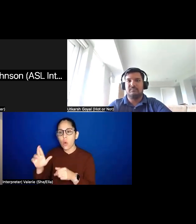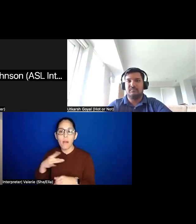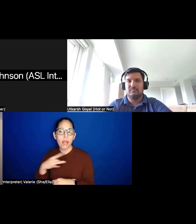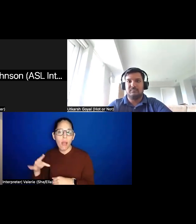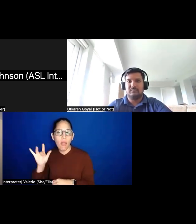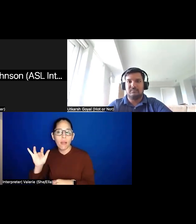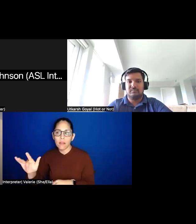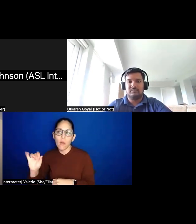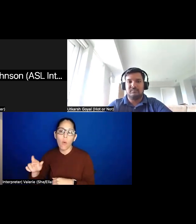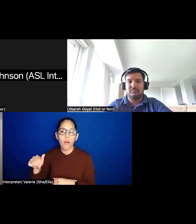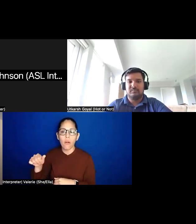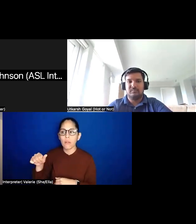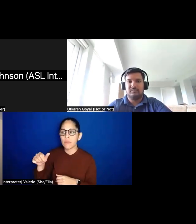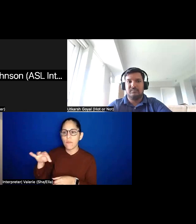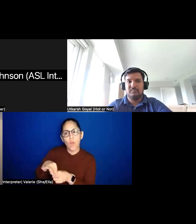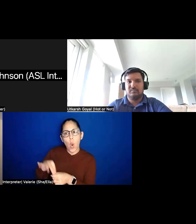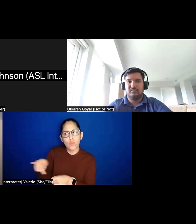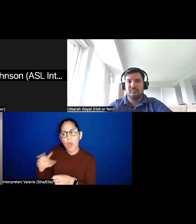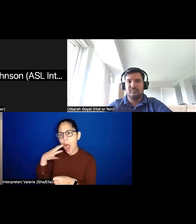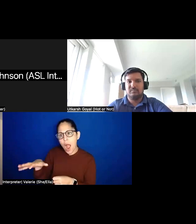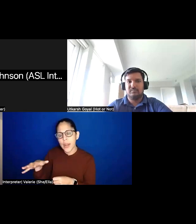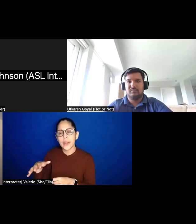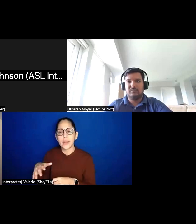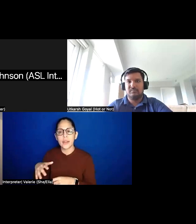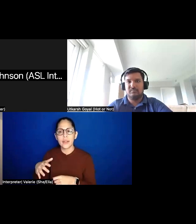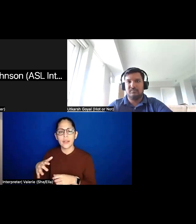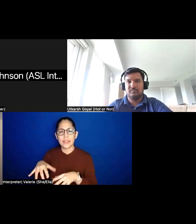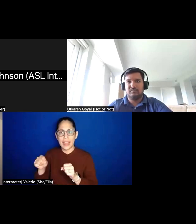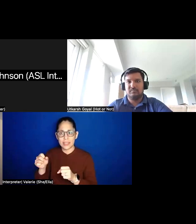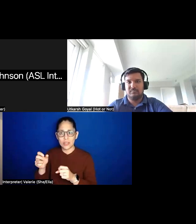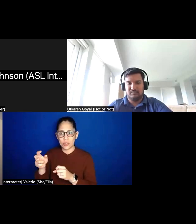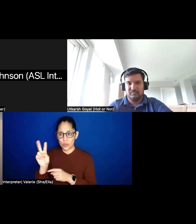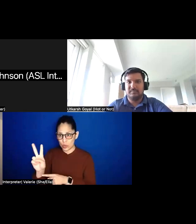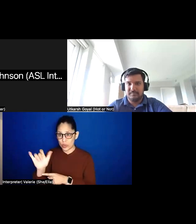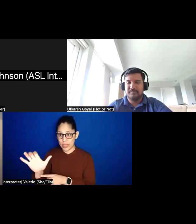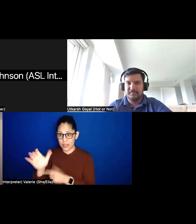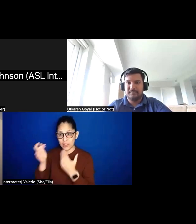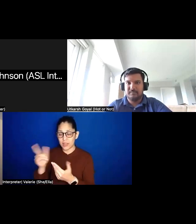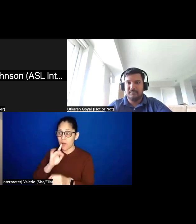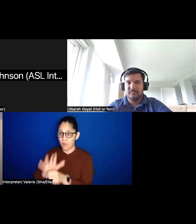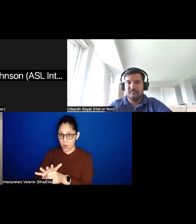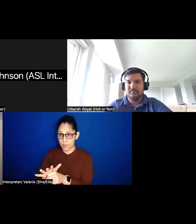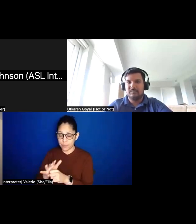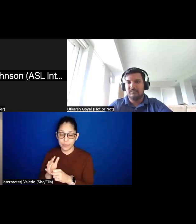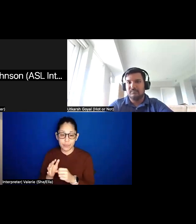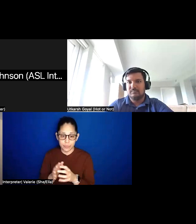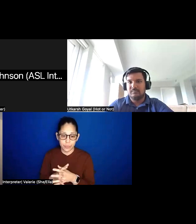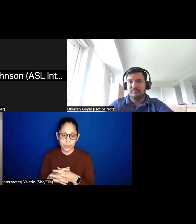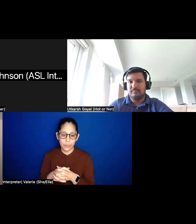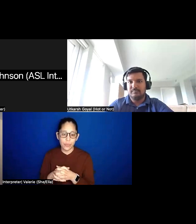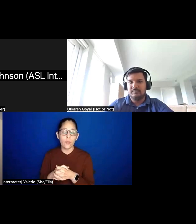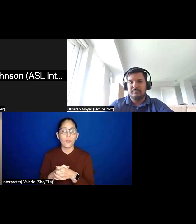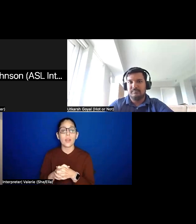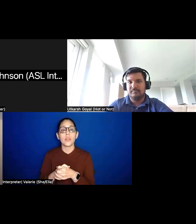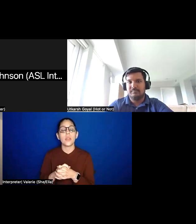vote something as hot, that takes about 2 seconds for it to confirm. So if you were